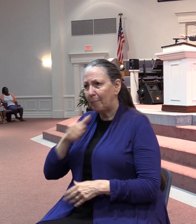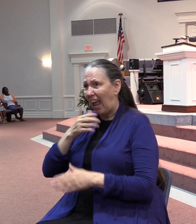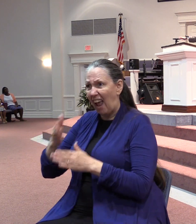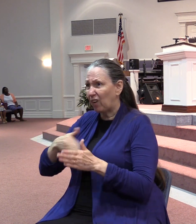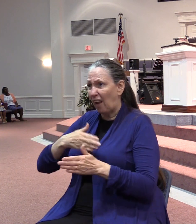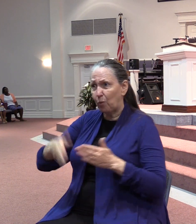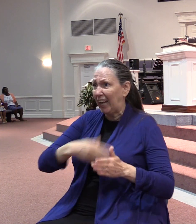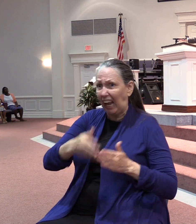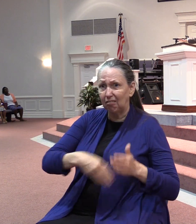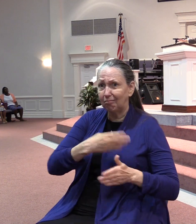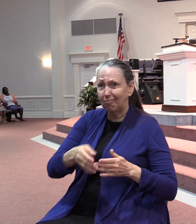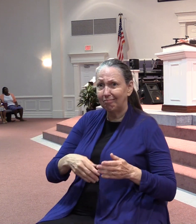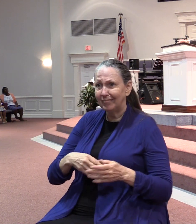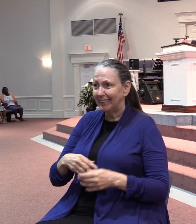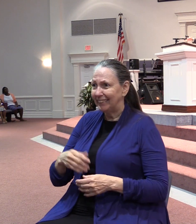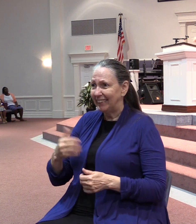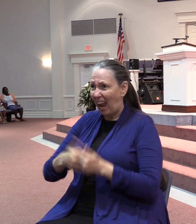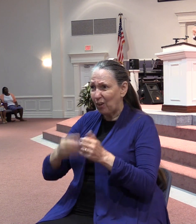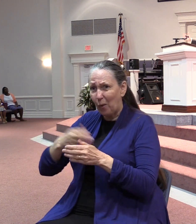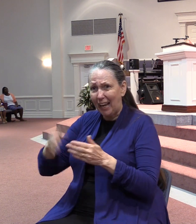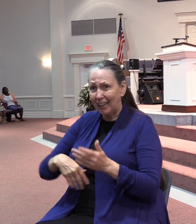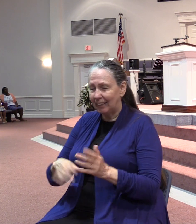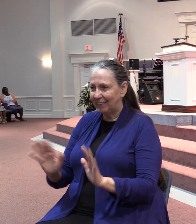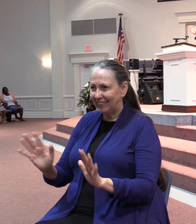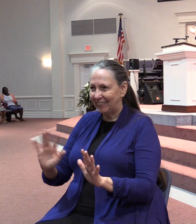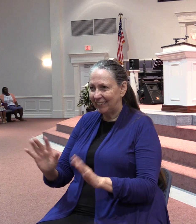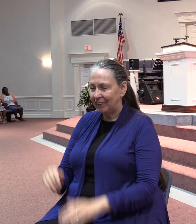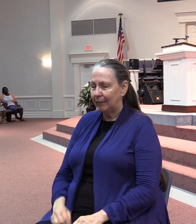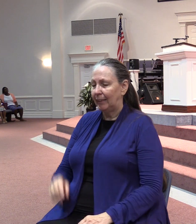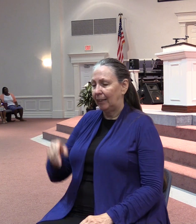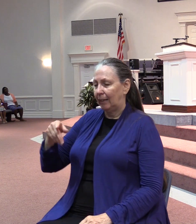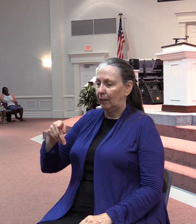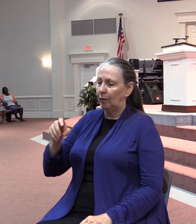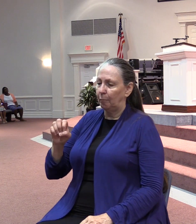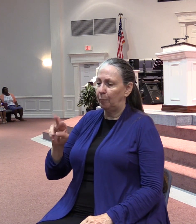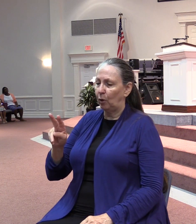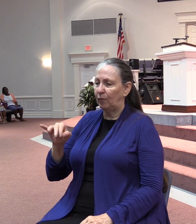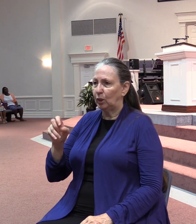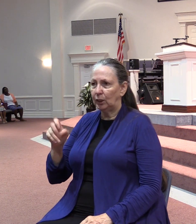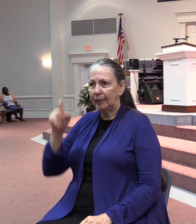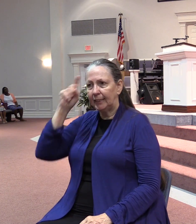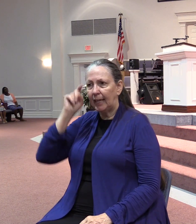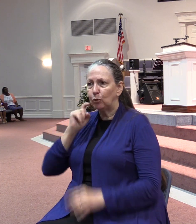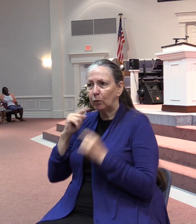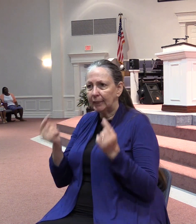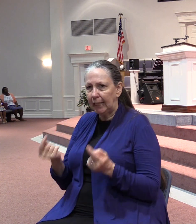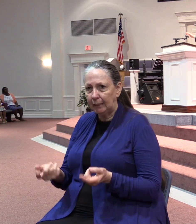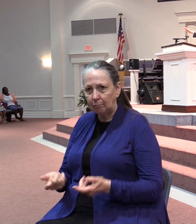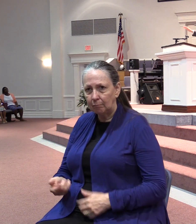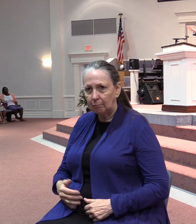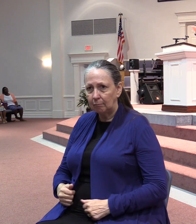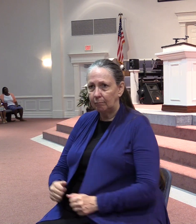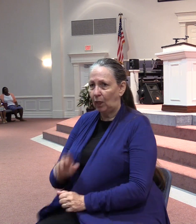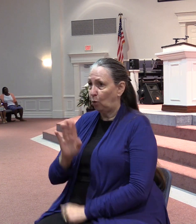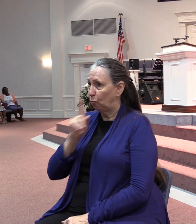It's about soul. You know? And so, but you have these guys. Perversion. Sexual sins. No amens.